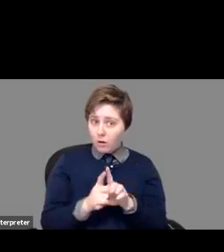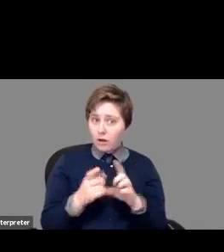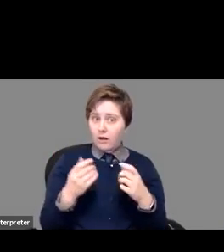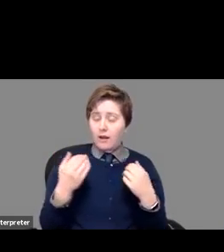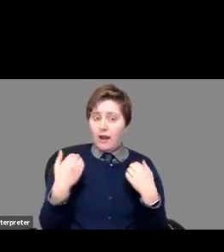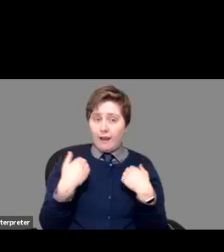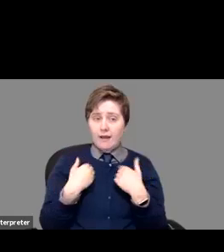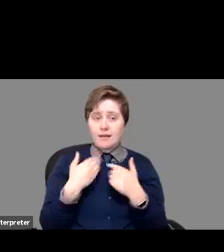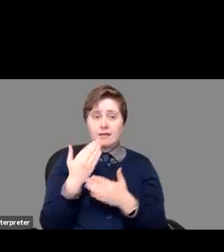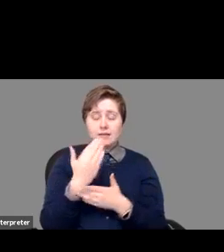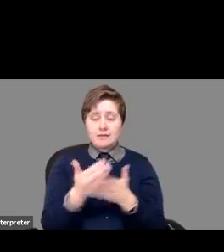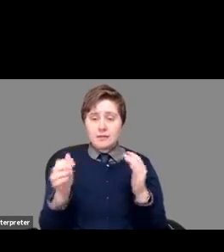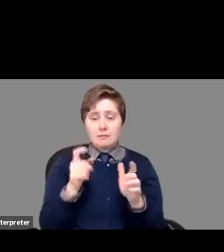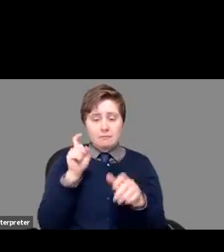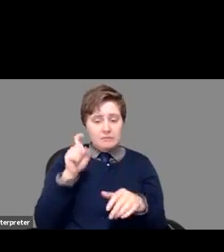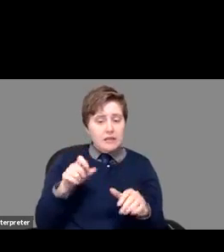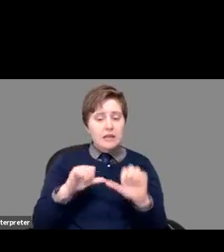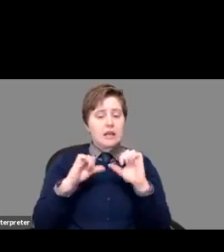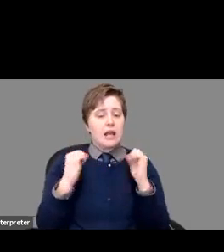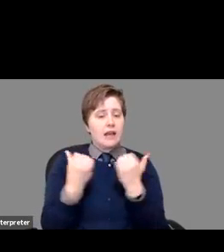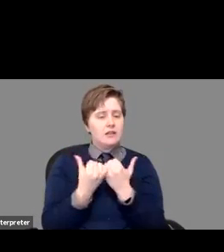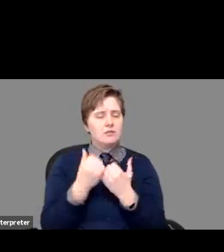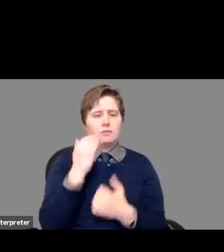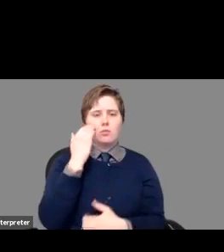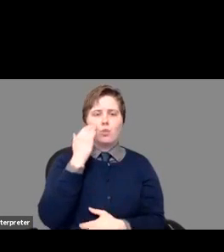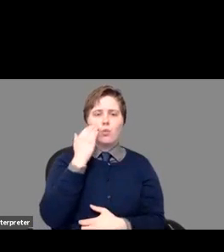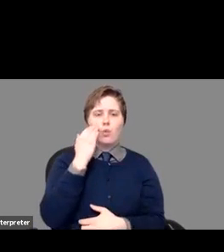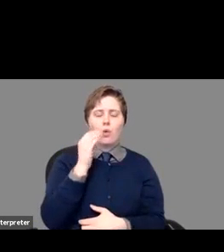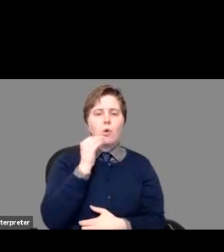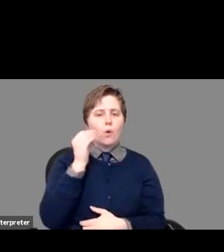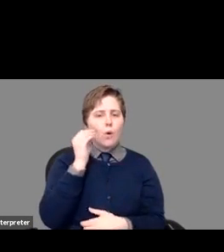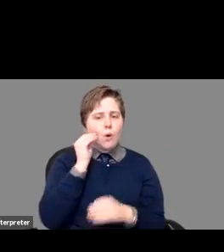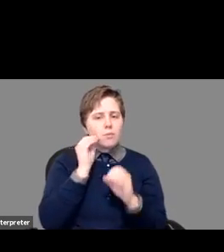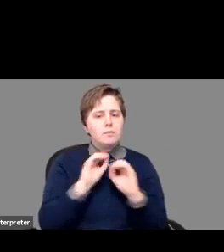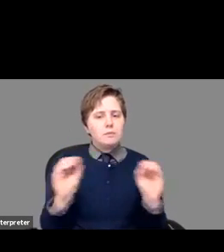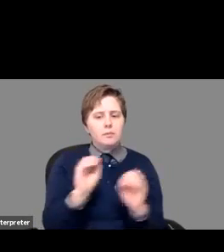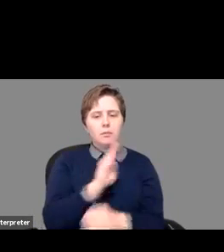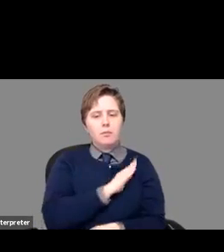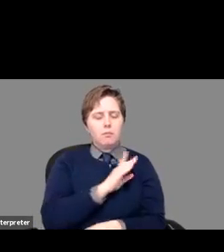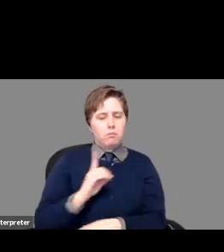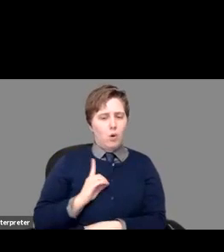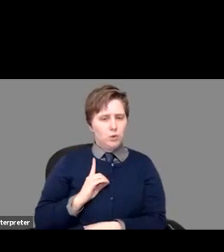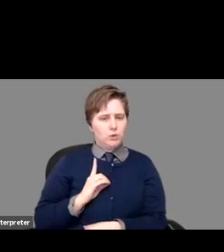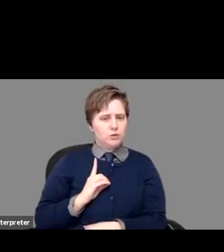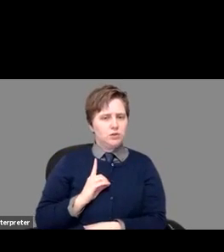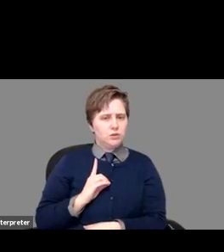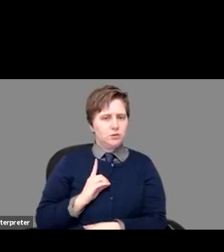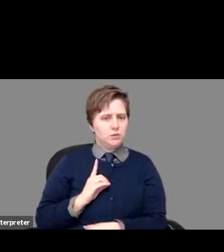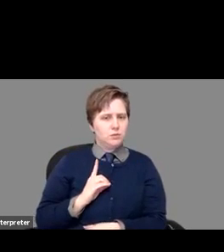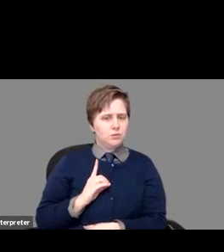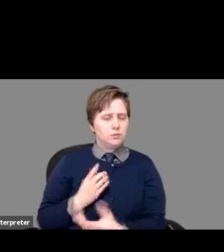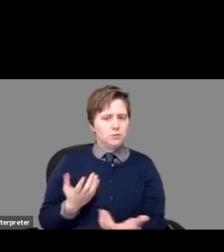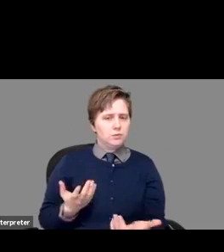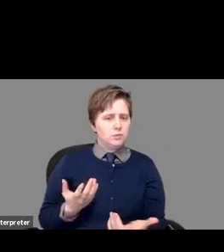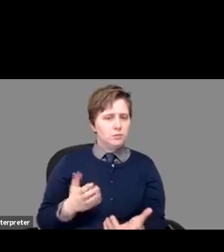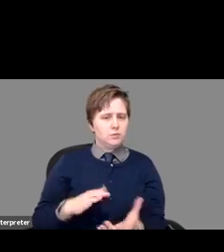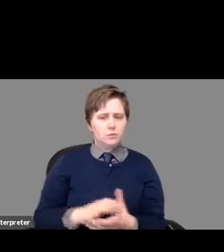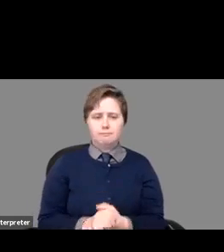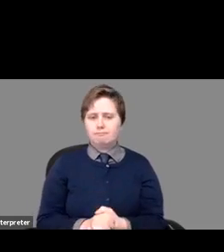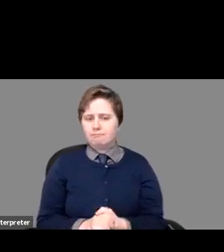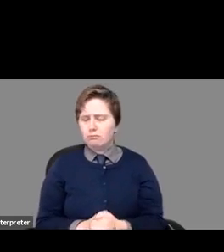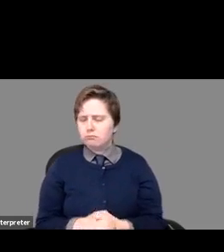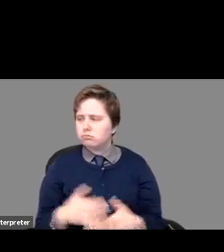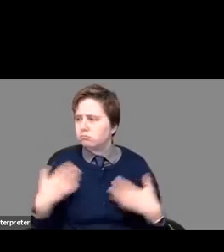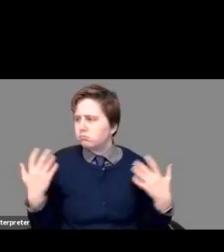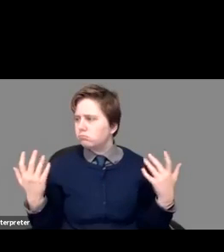essential agencies like the Homelessness Board, like the um, uh, oh